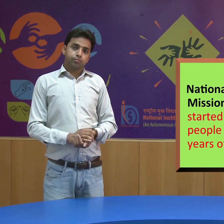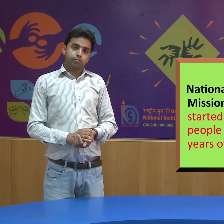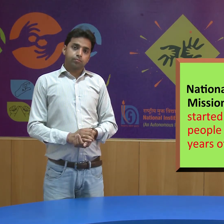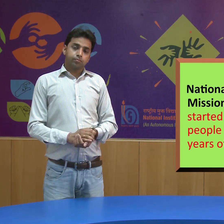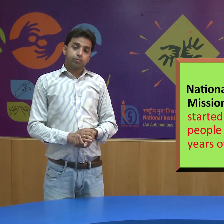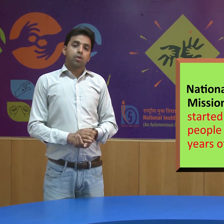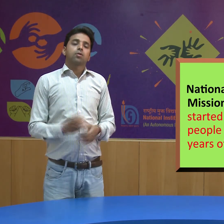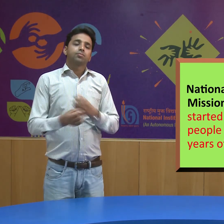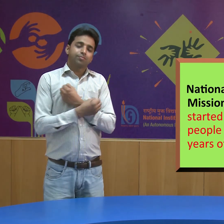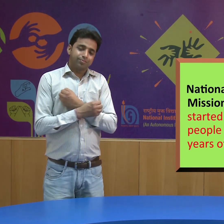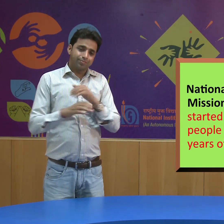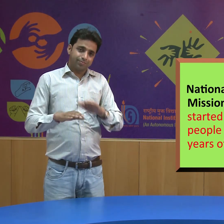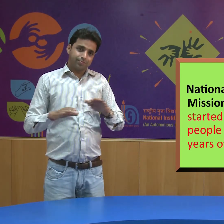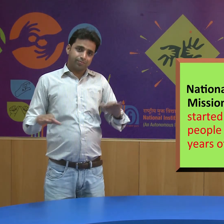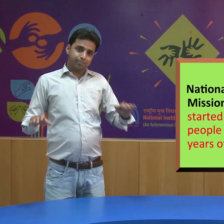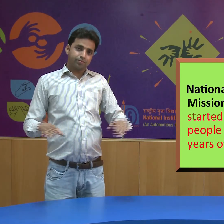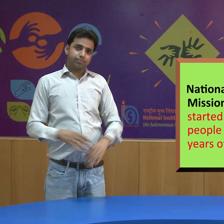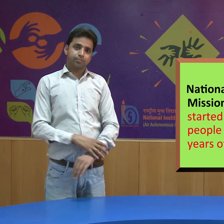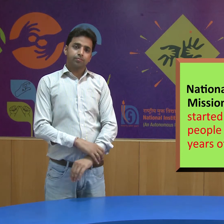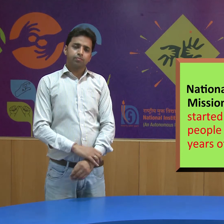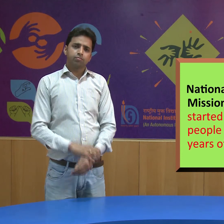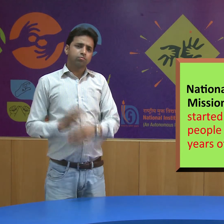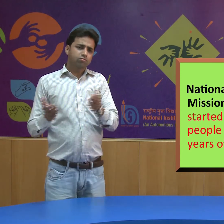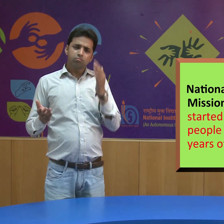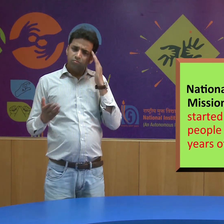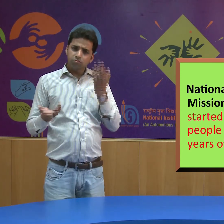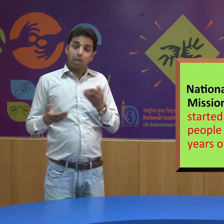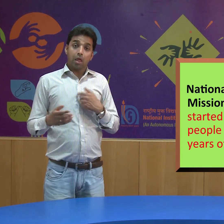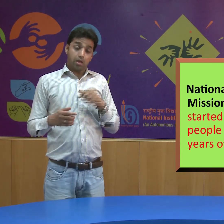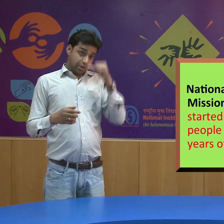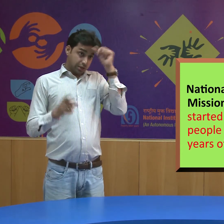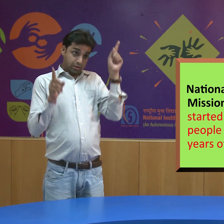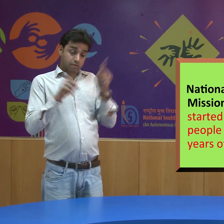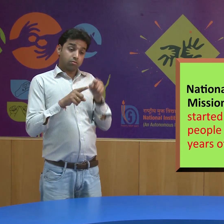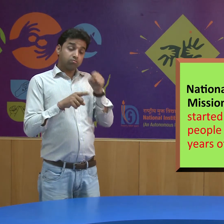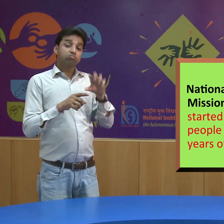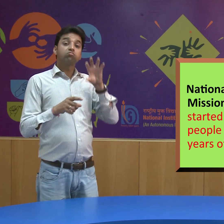Dear learners, as you know, India is a big country.